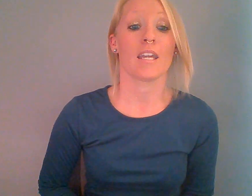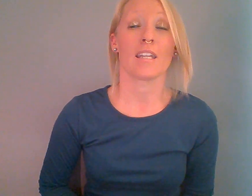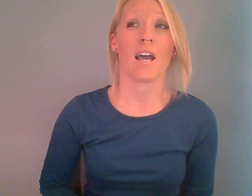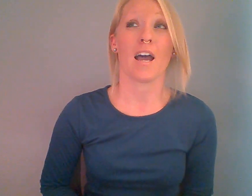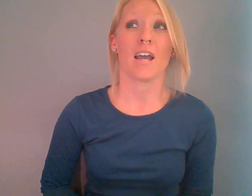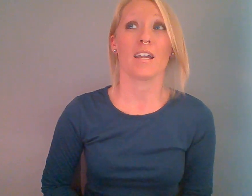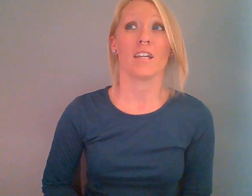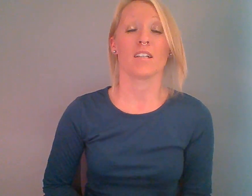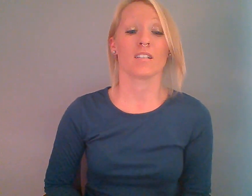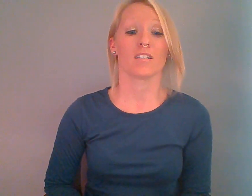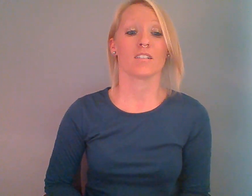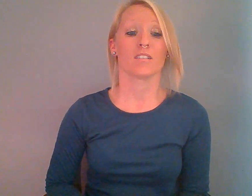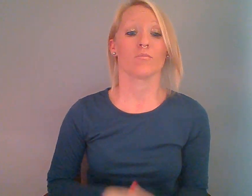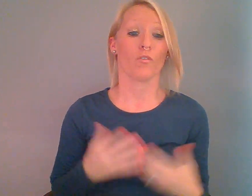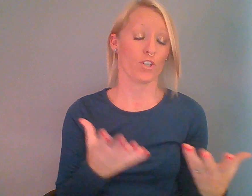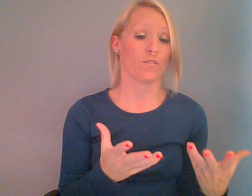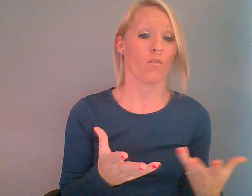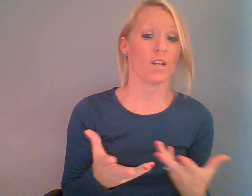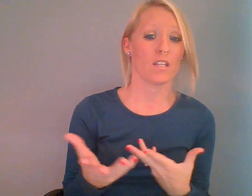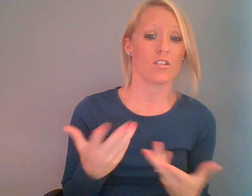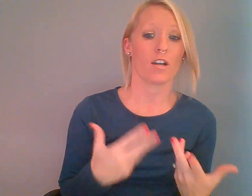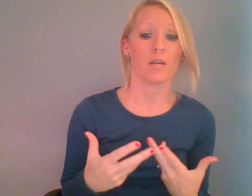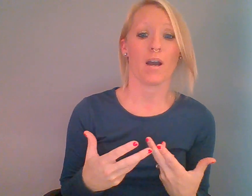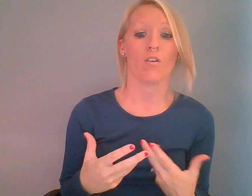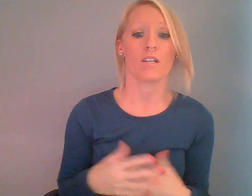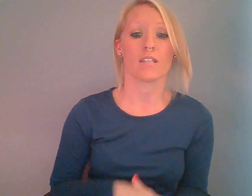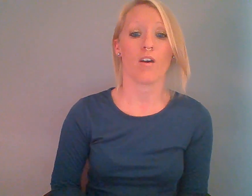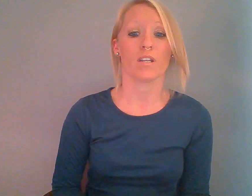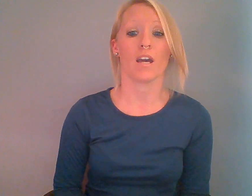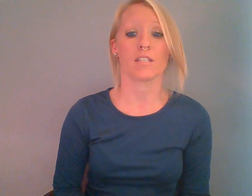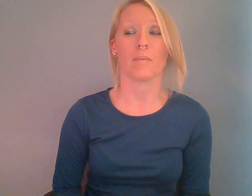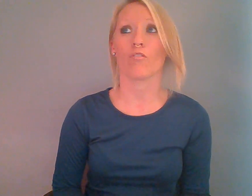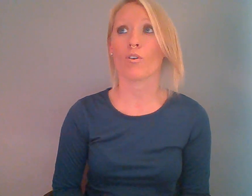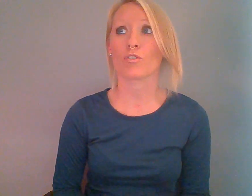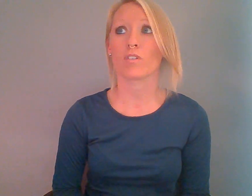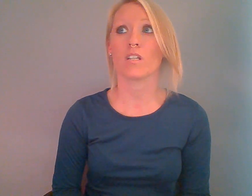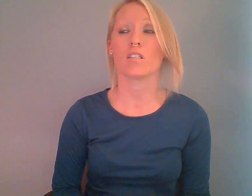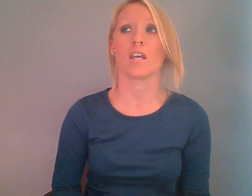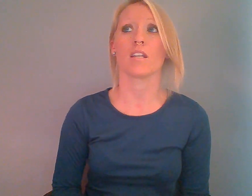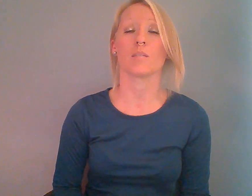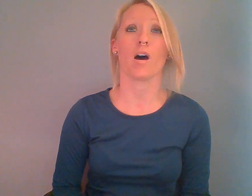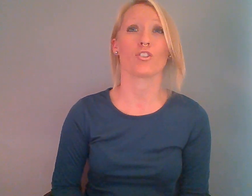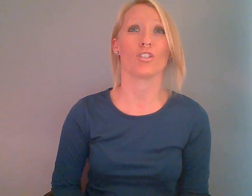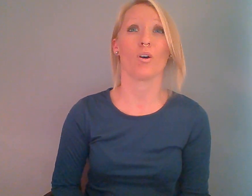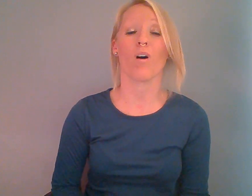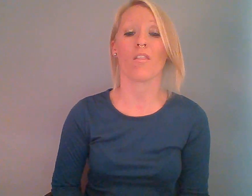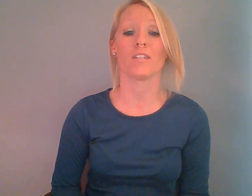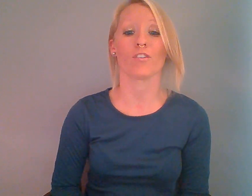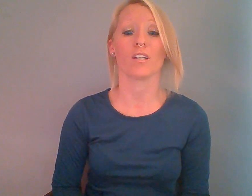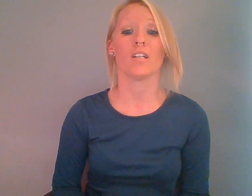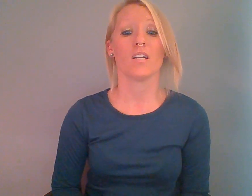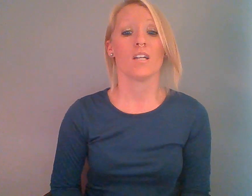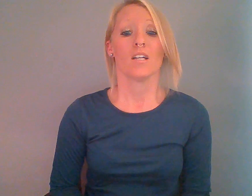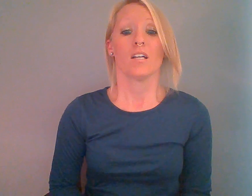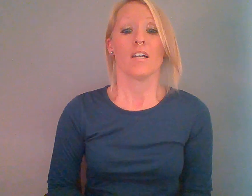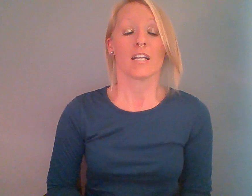And well, first of all, what he's talking about is how he has to buy groceries, and his boss should know all the different